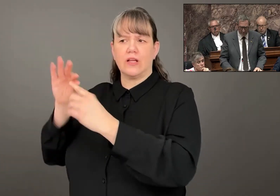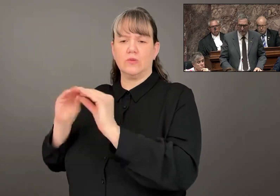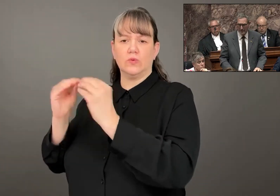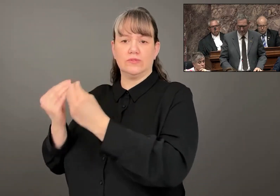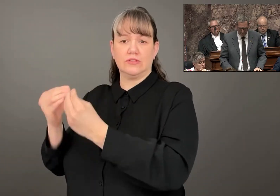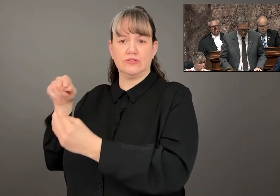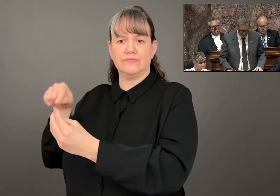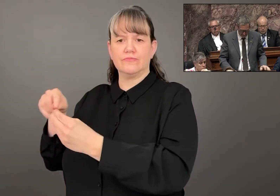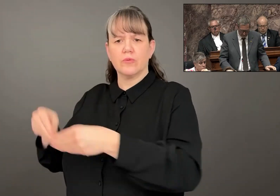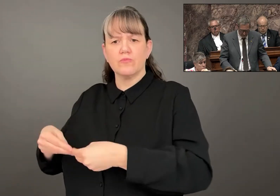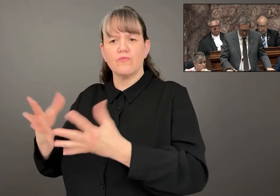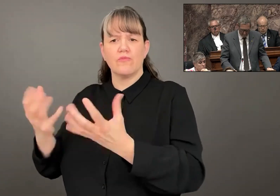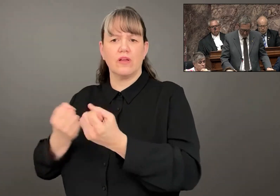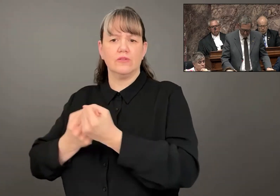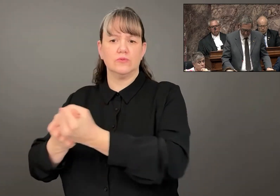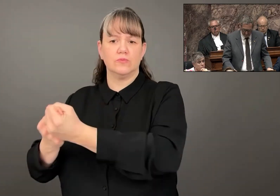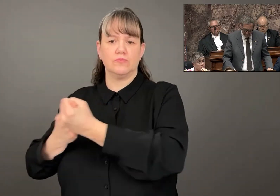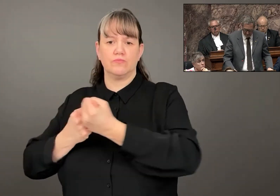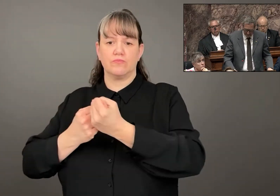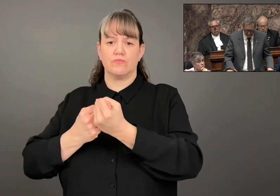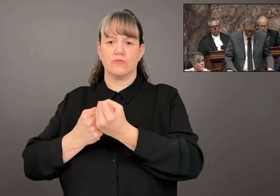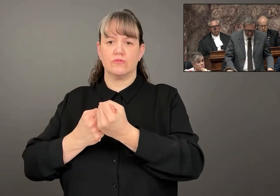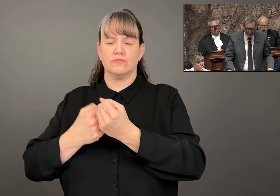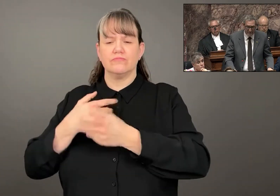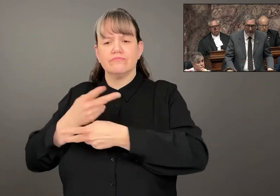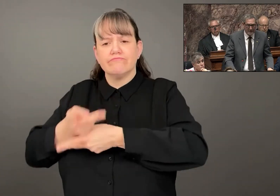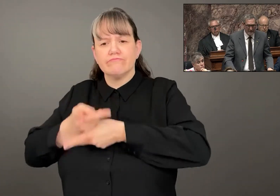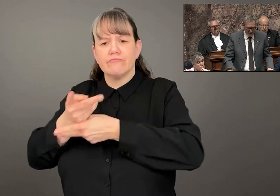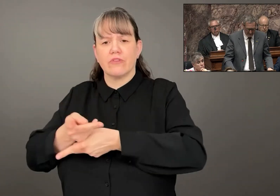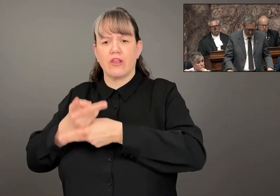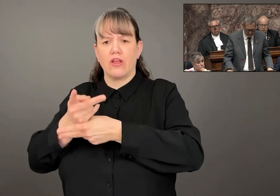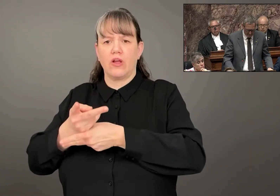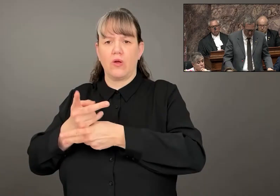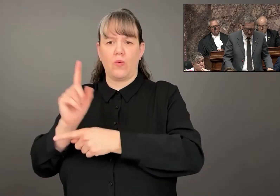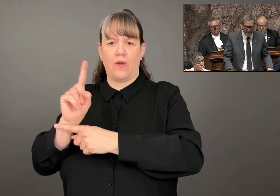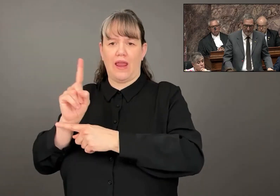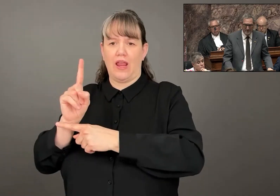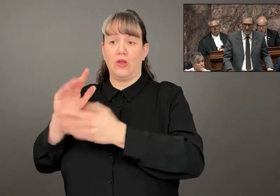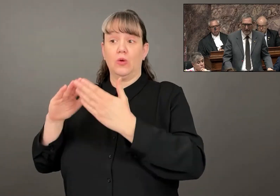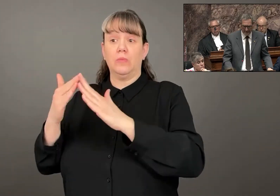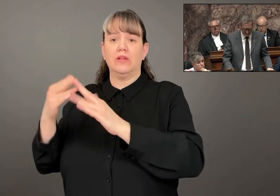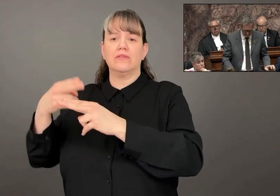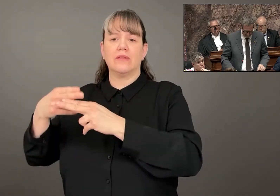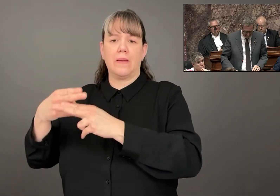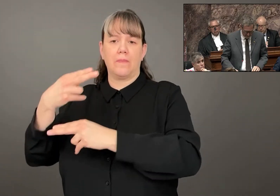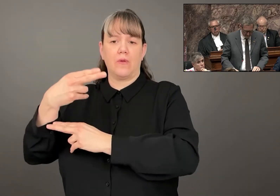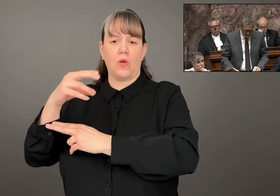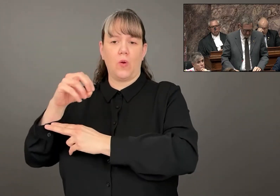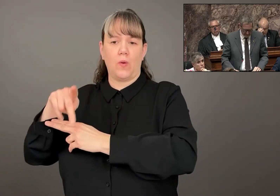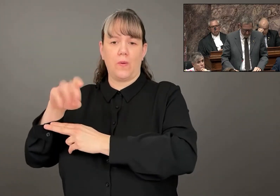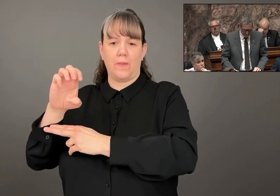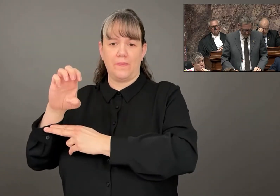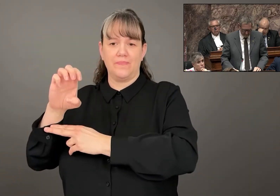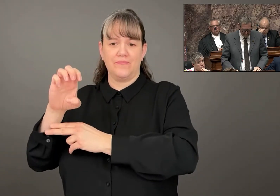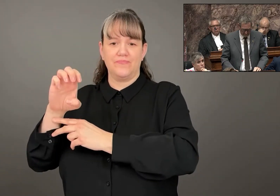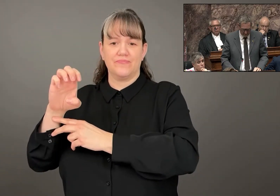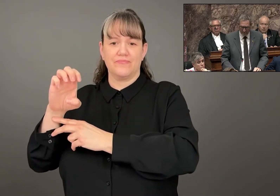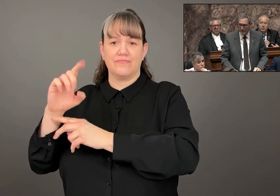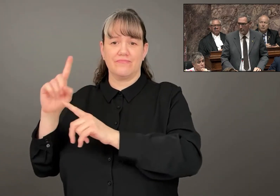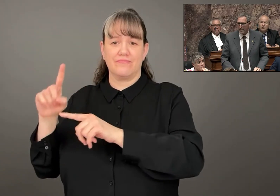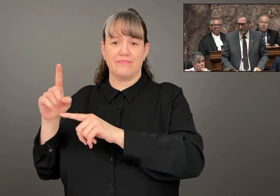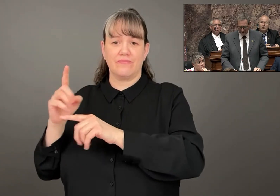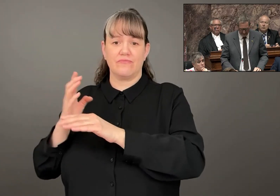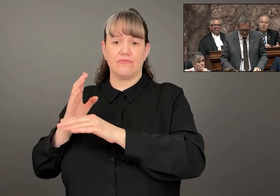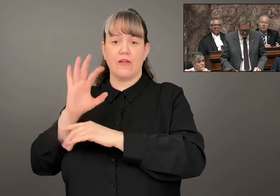in the community of Hope for over 30 years, the Fraser Valley Canyon Hospice Society. Since its founding on